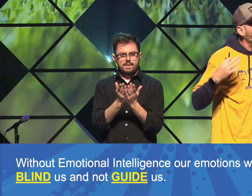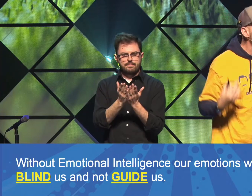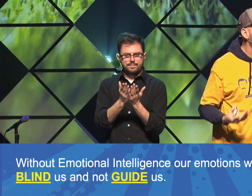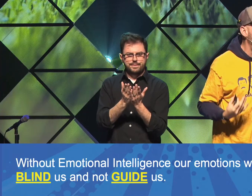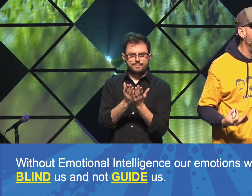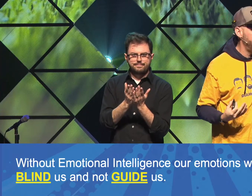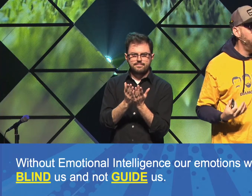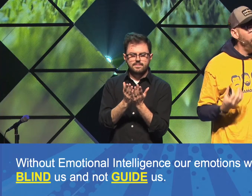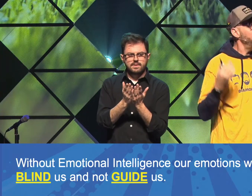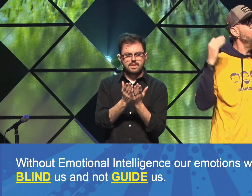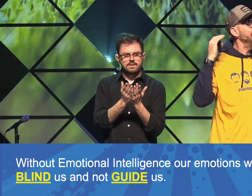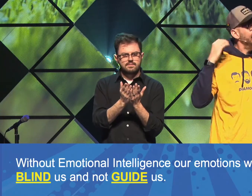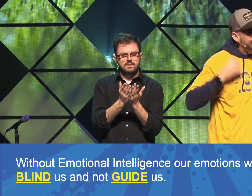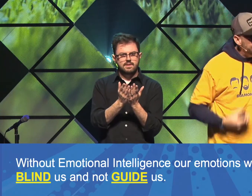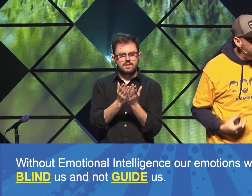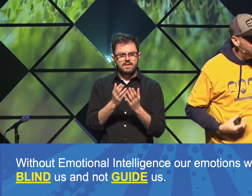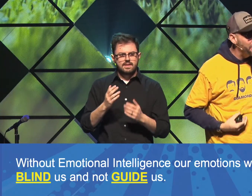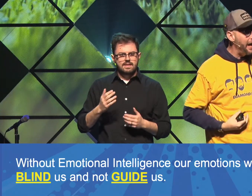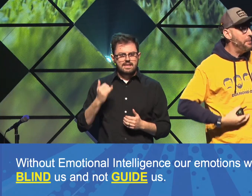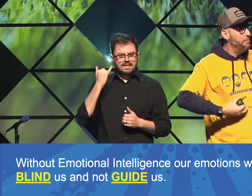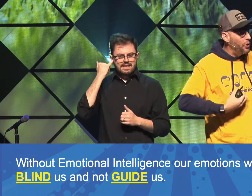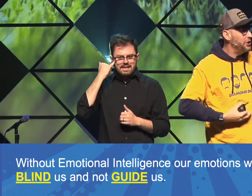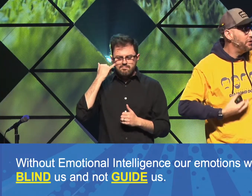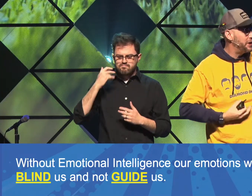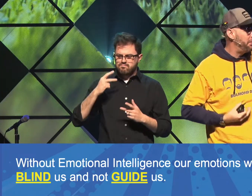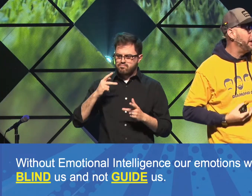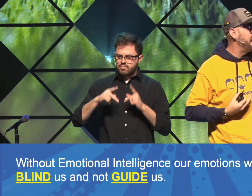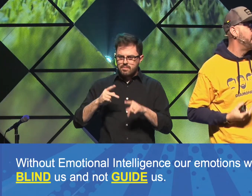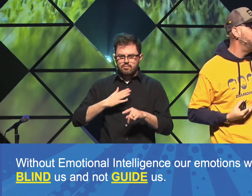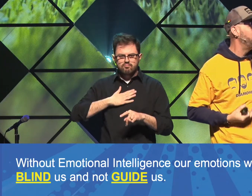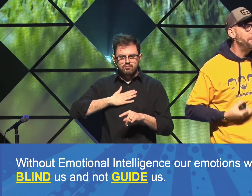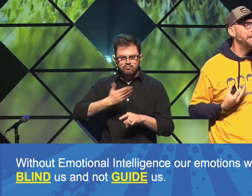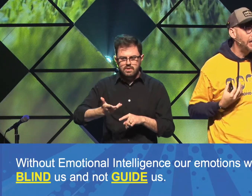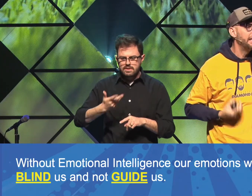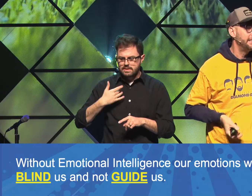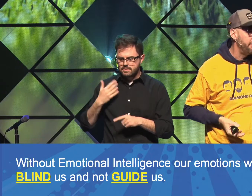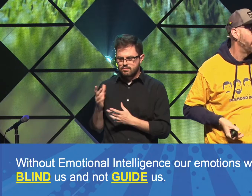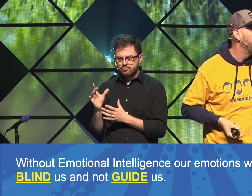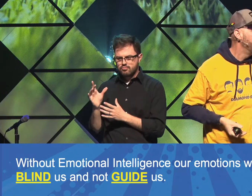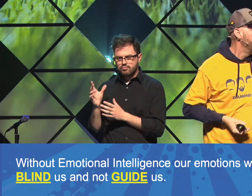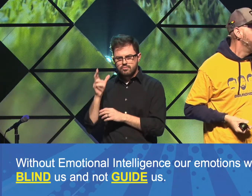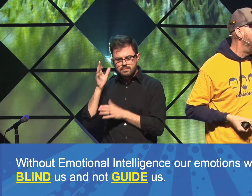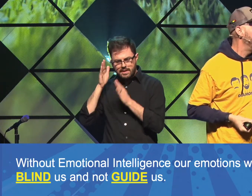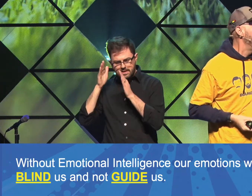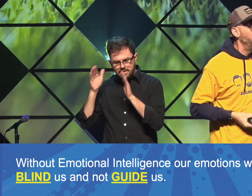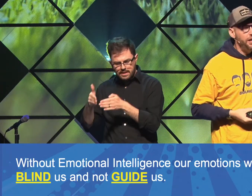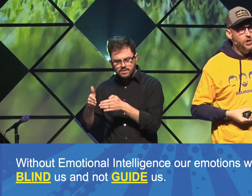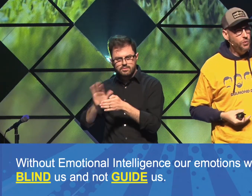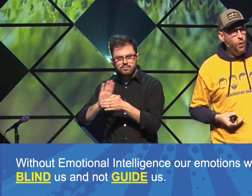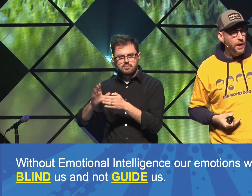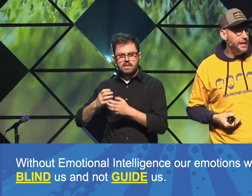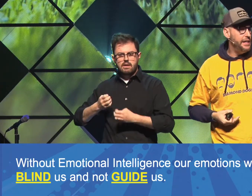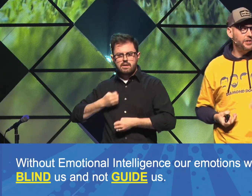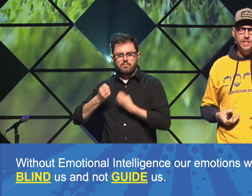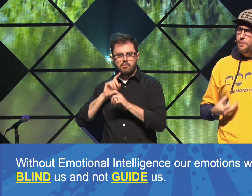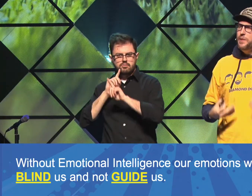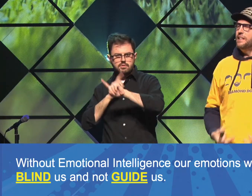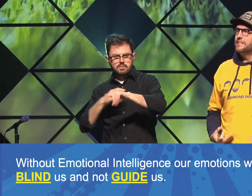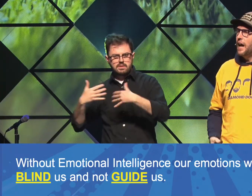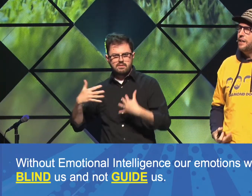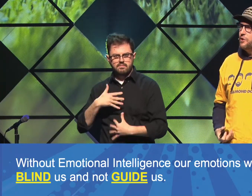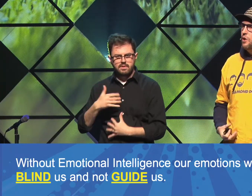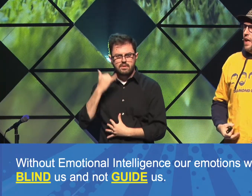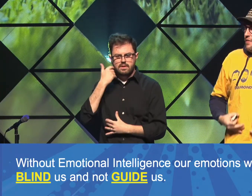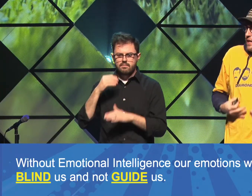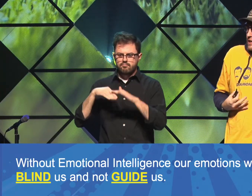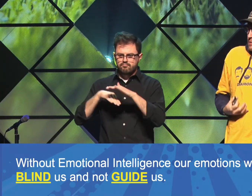that most of us, if we would just listen to that emotional response to this fear, we'd be a lot safer, right? When you walk in and there's something